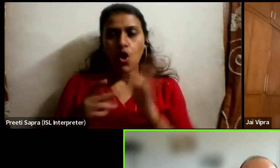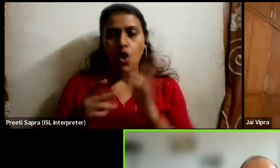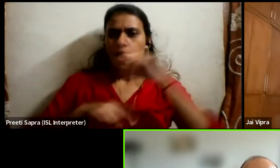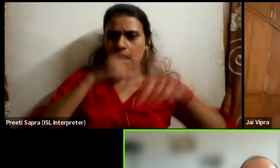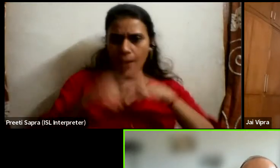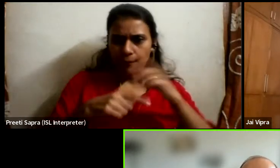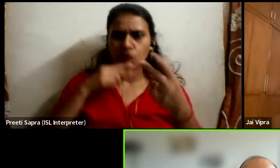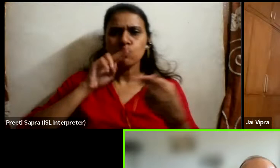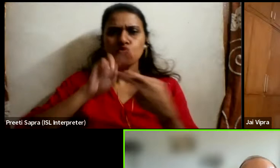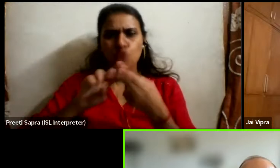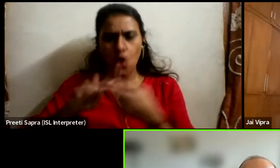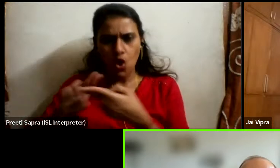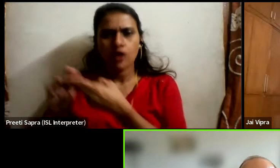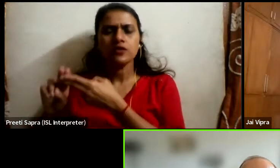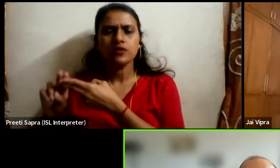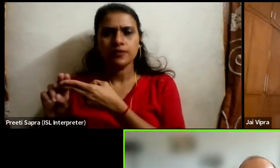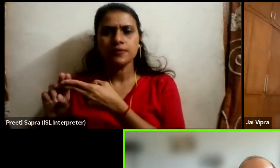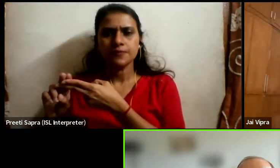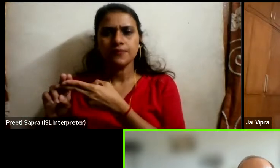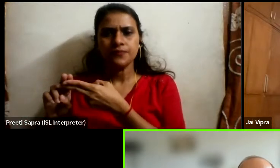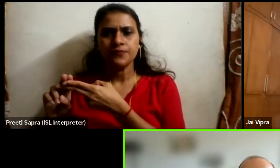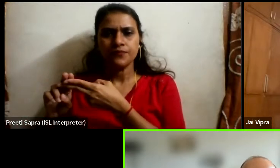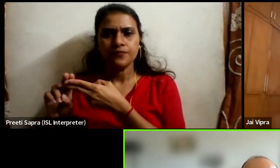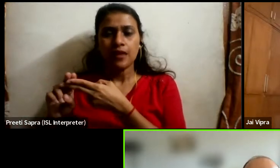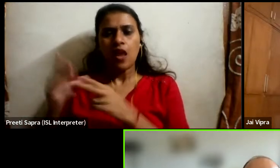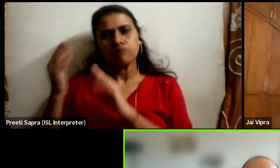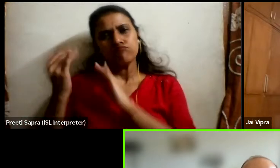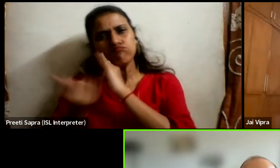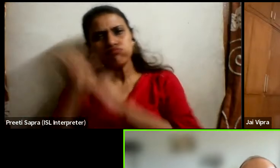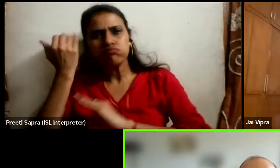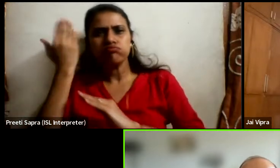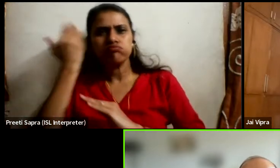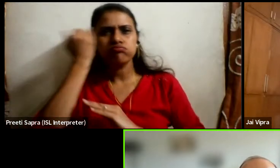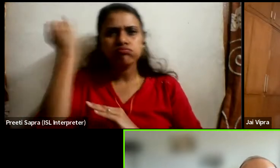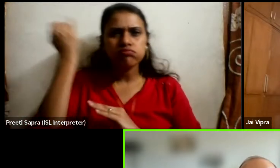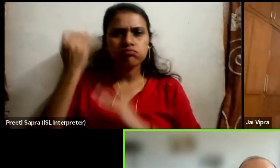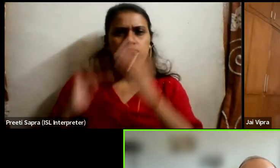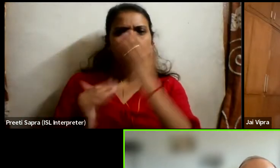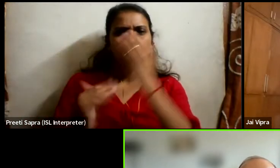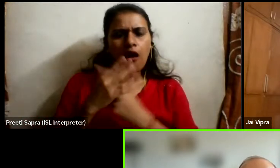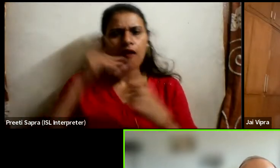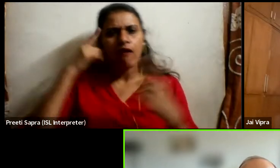these sort of innovative approaches to